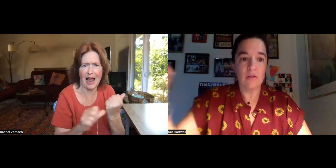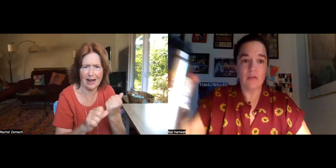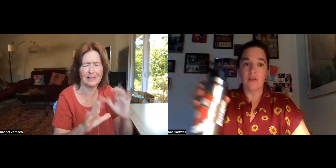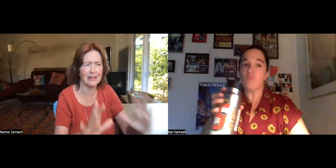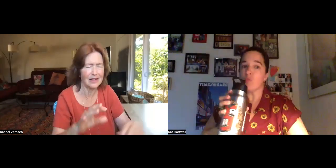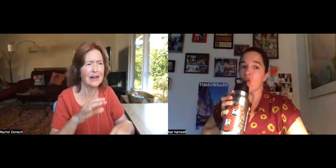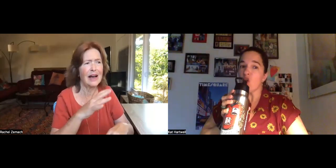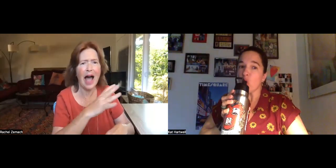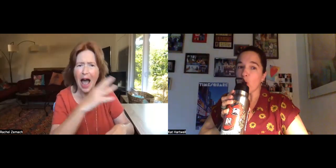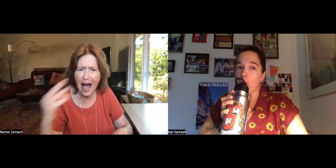8,